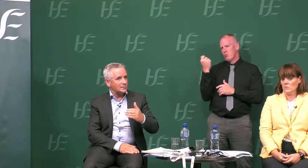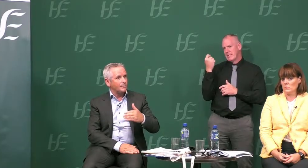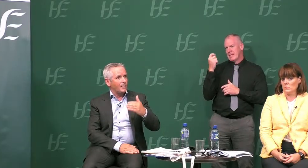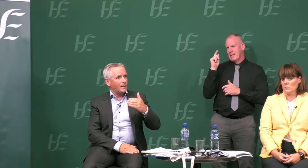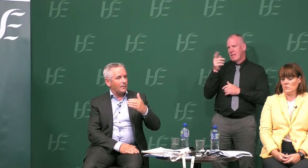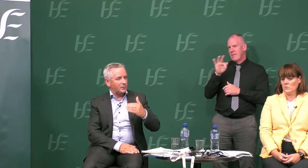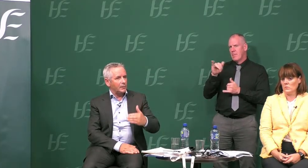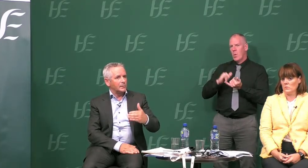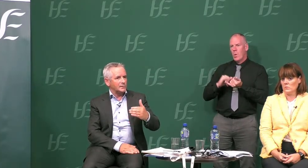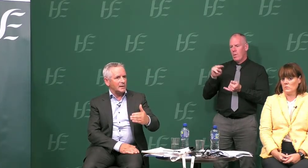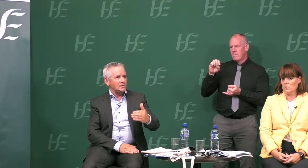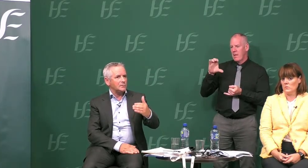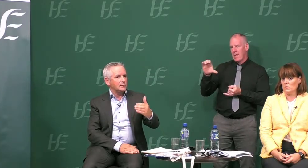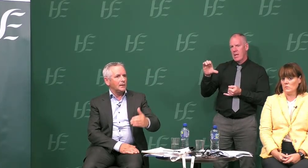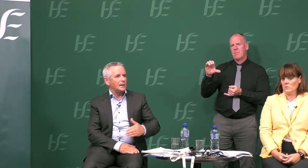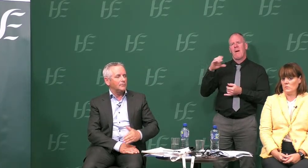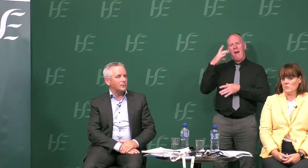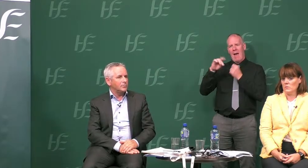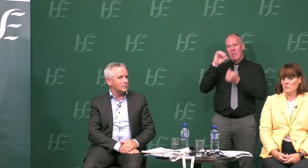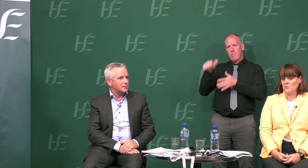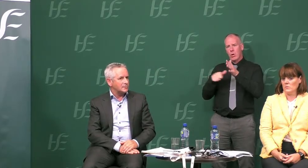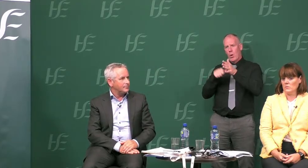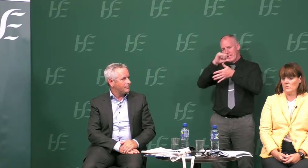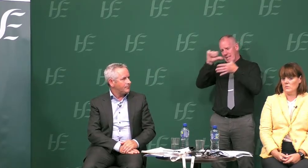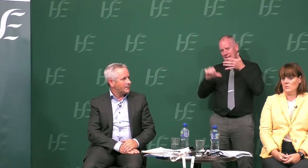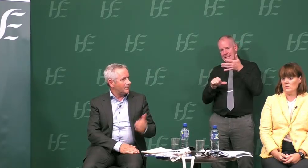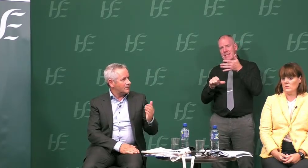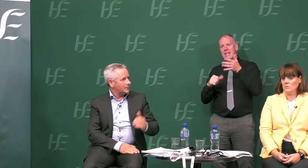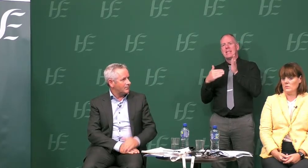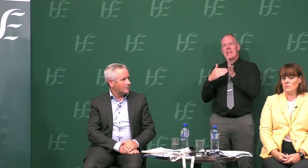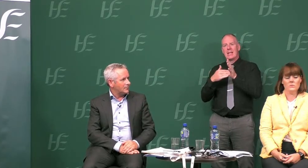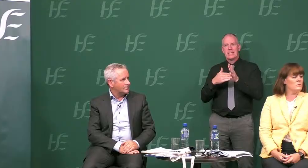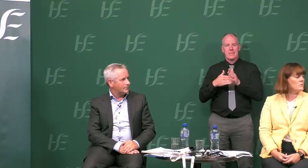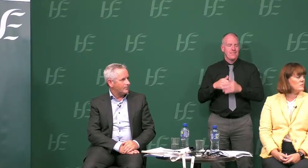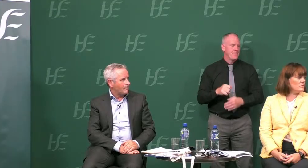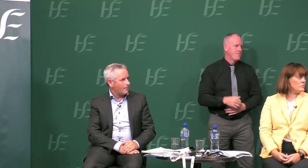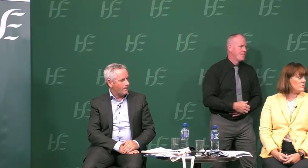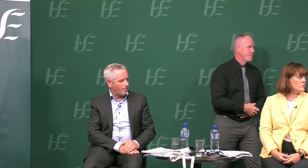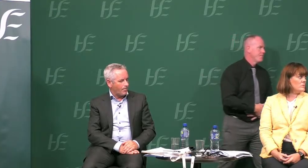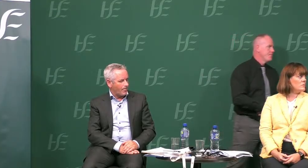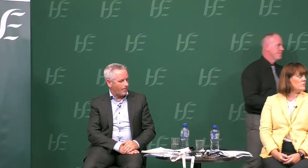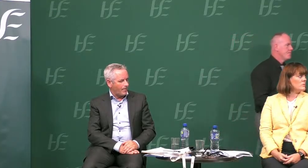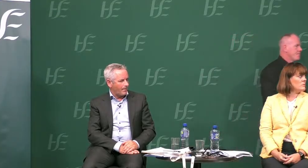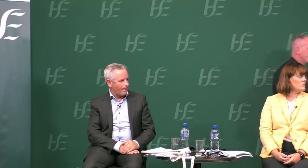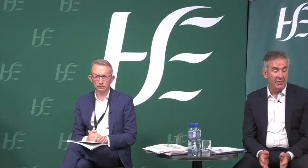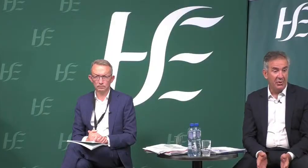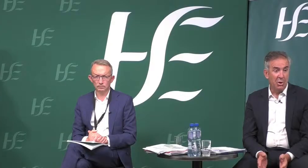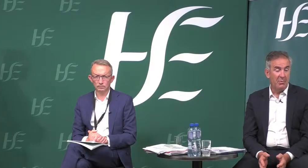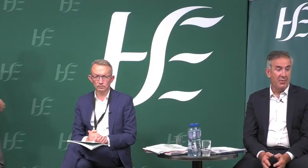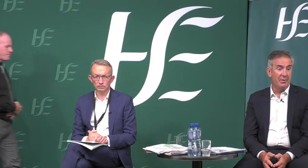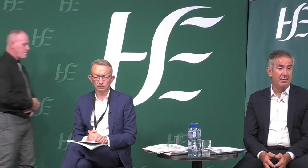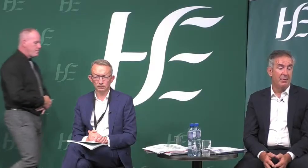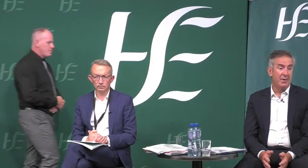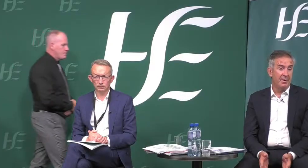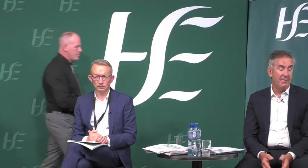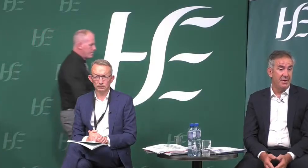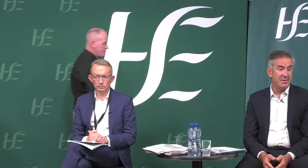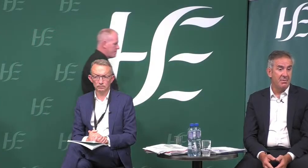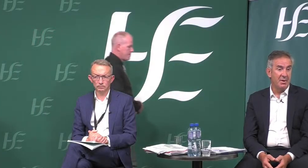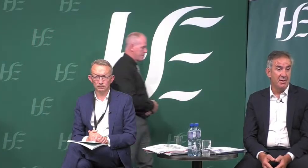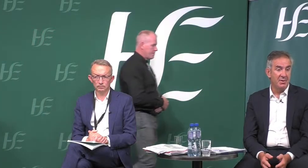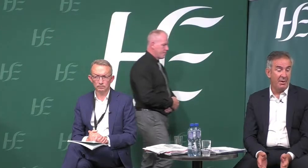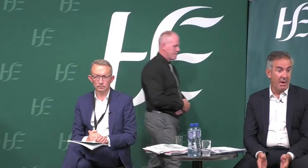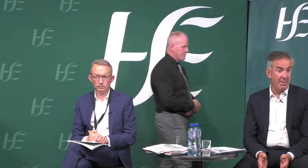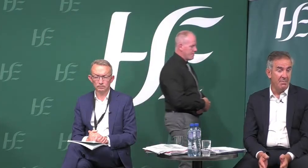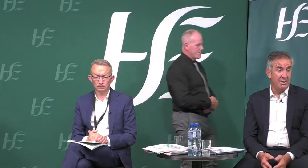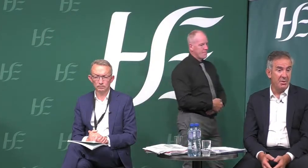set out a prioritisation for boosters. Damien, do you want to give any more? Yeah, and I suppose the letter also leaves scope for further evidence